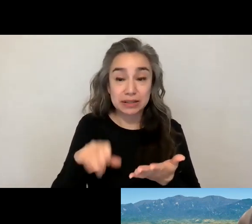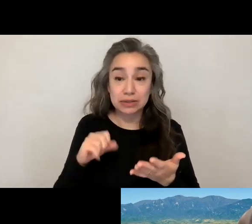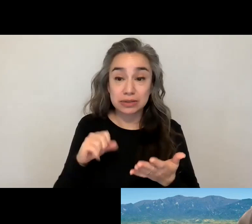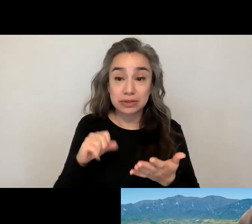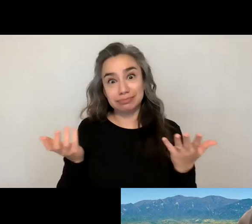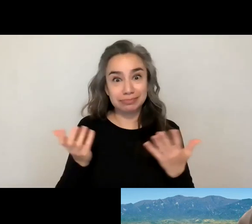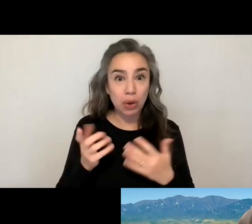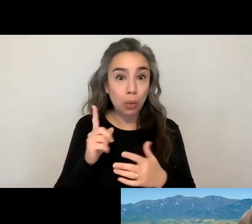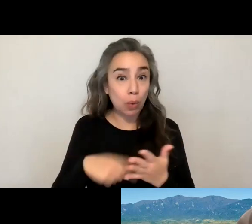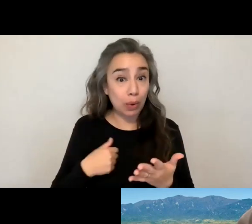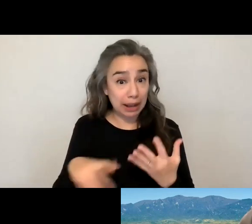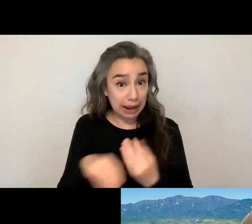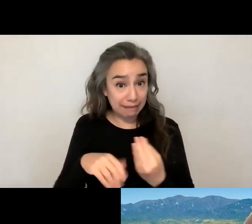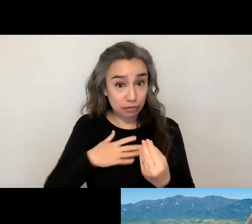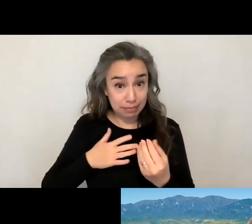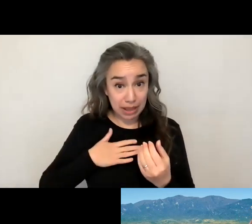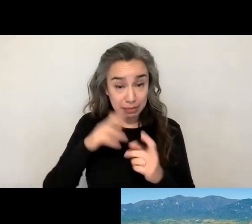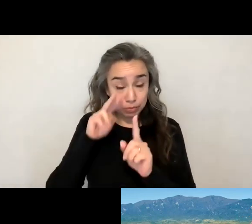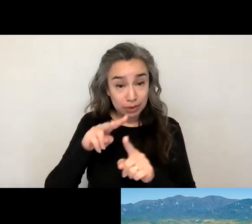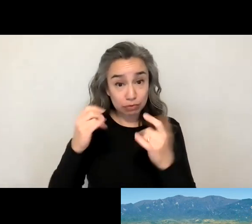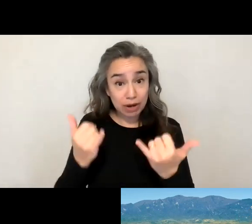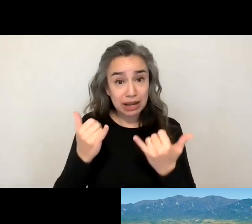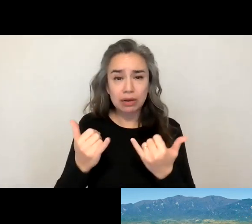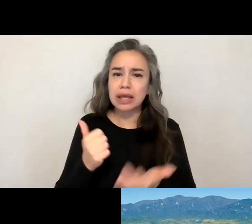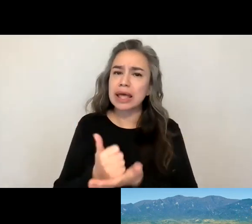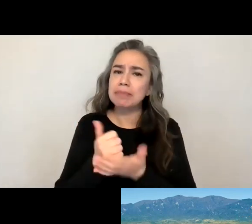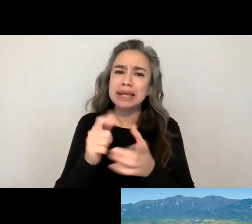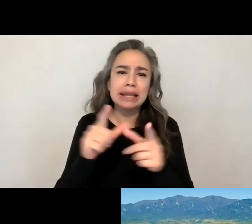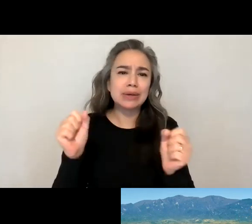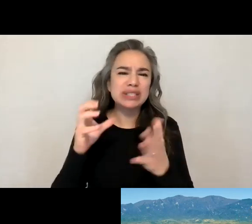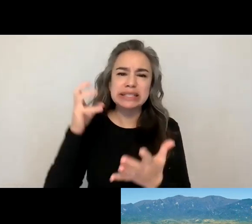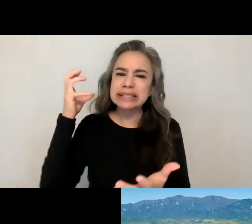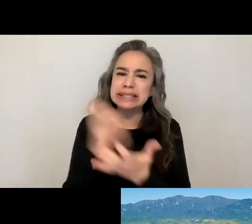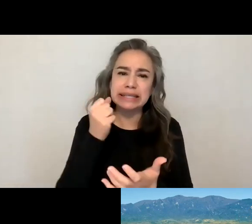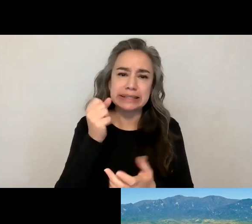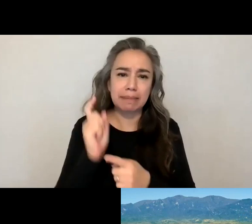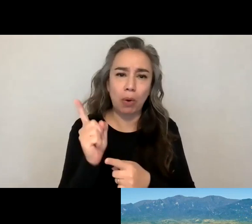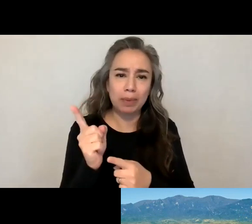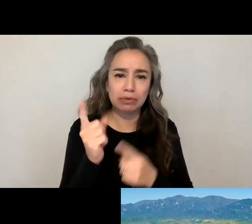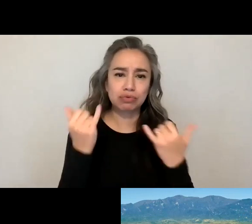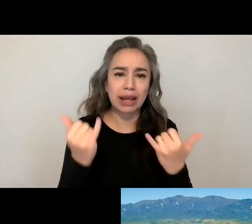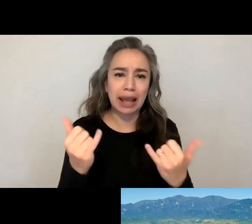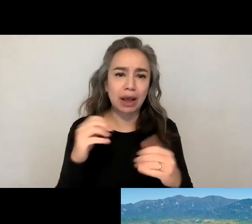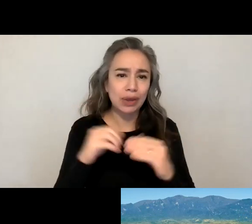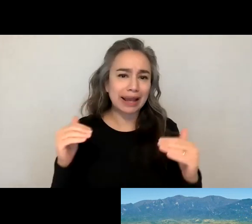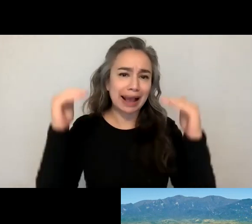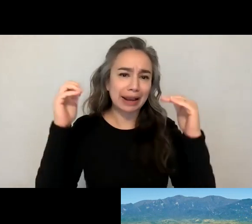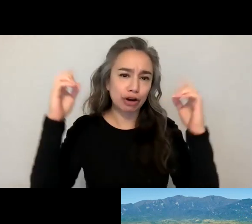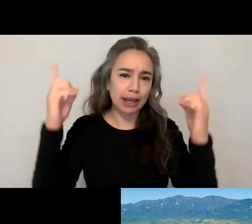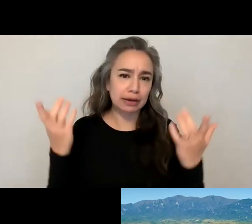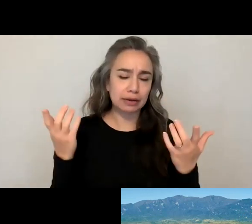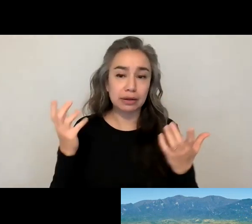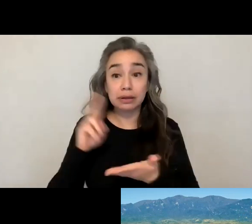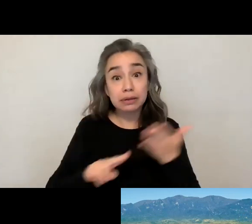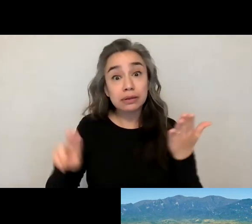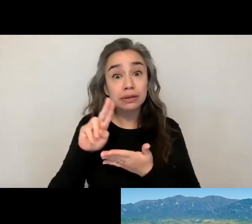perspective right now is helping linguists seize the moment that's going on in higher education. Universities are making cluster hires.